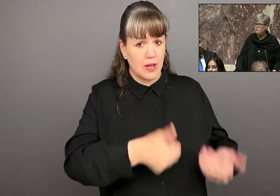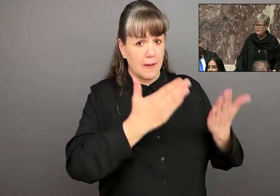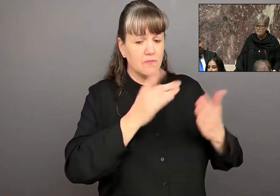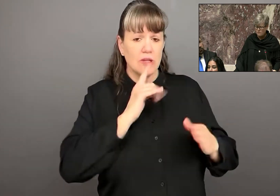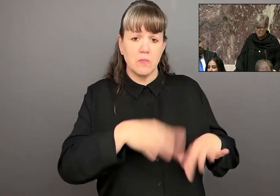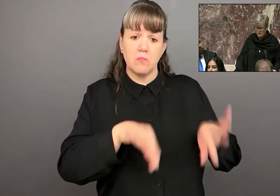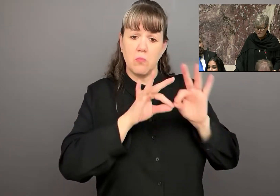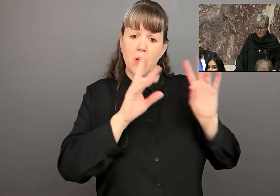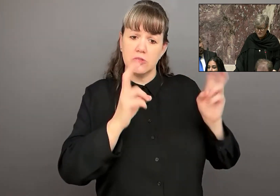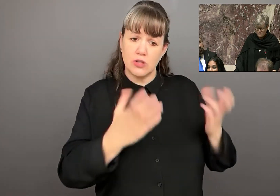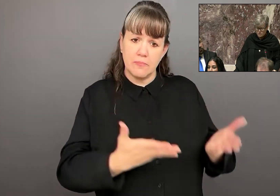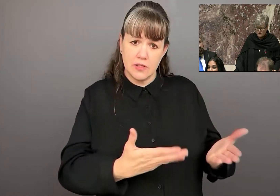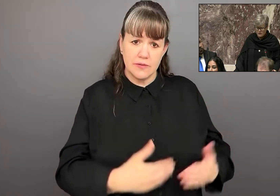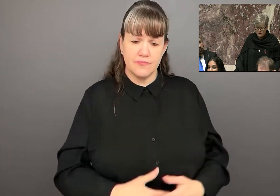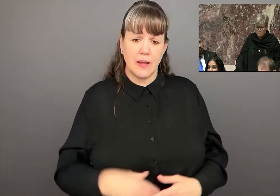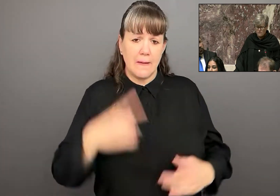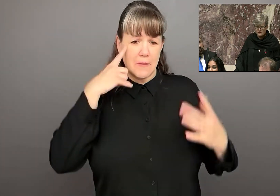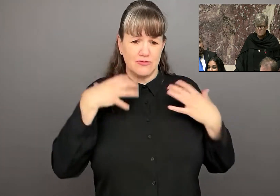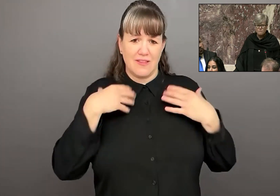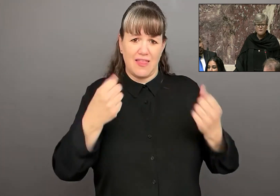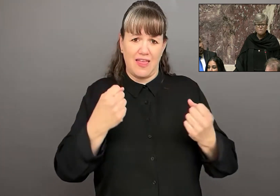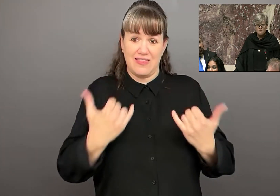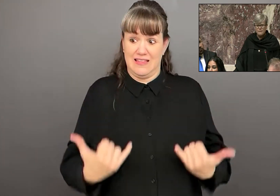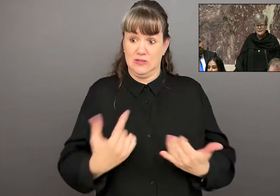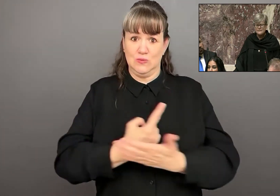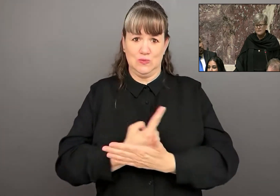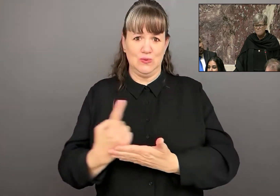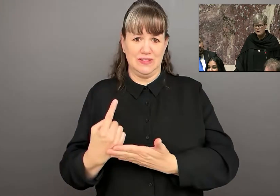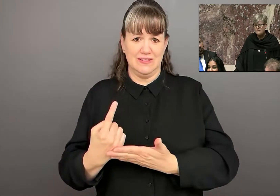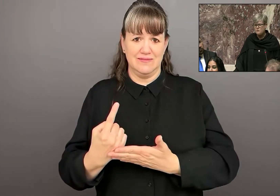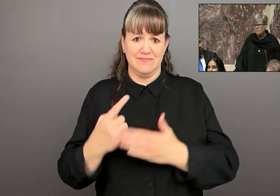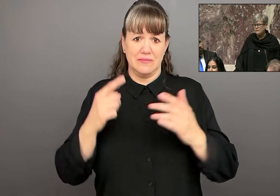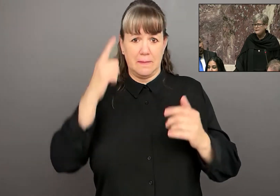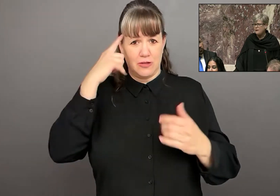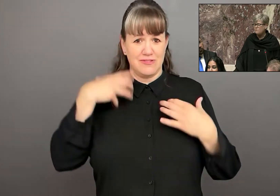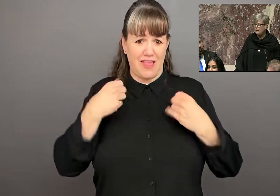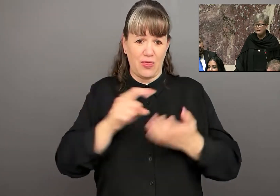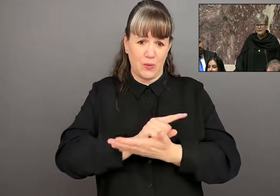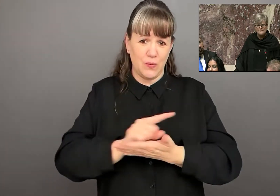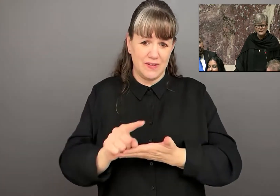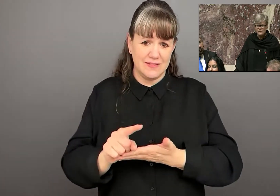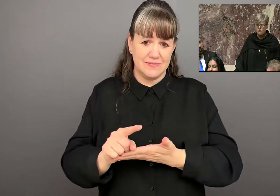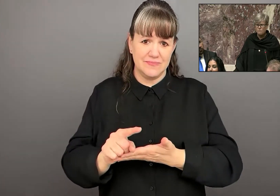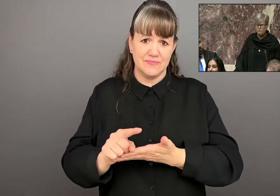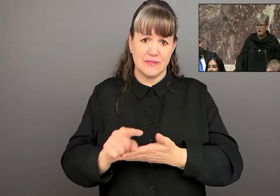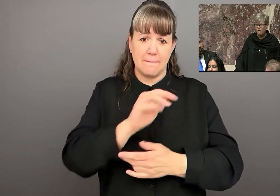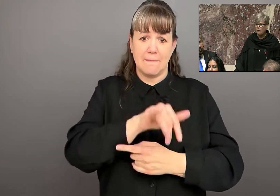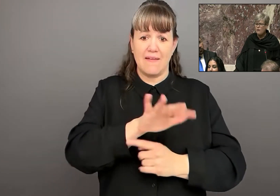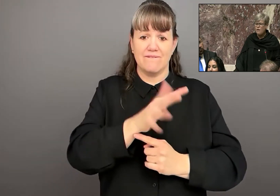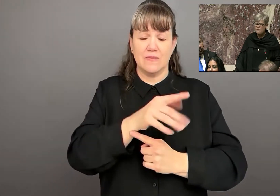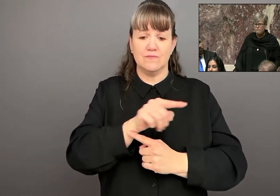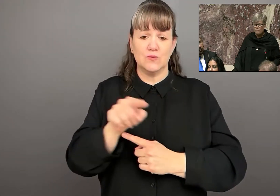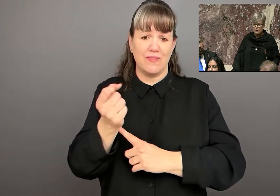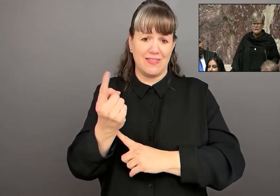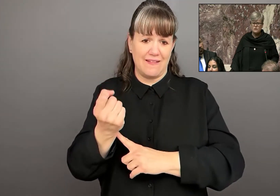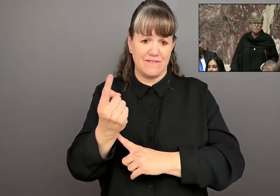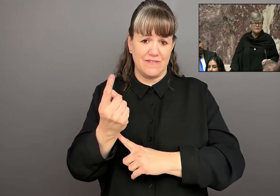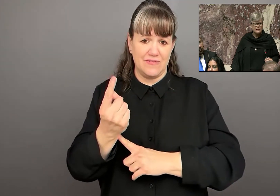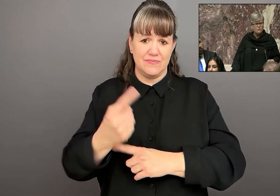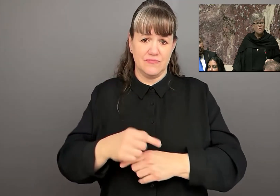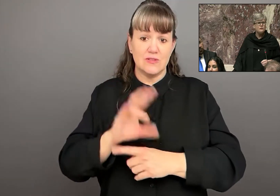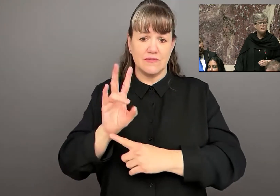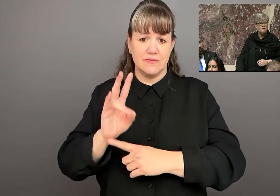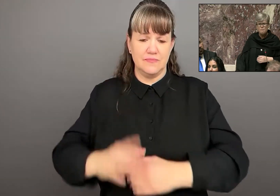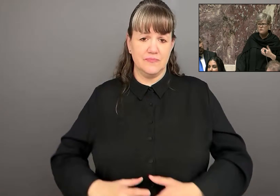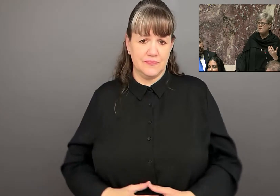5th to 11th. Mr. Speaker, this government remains committed to building out a continuum of care that fully integrates